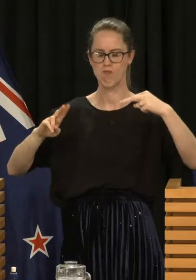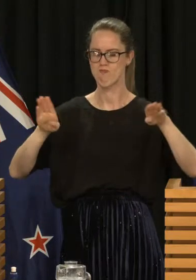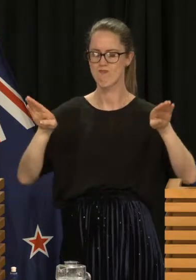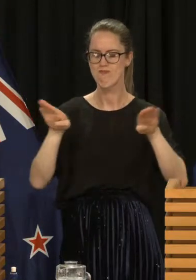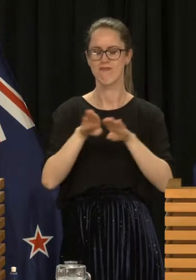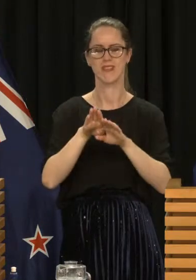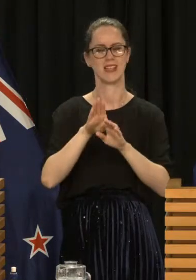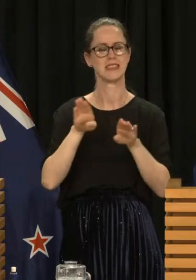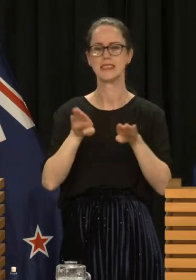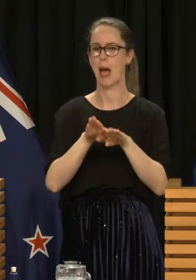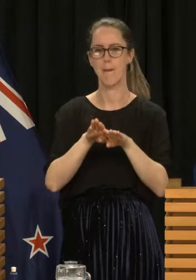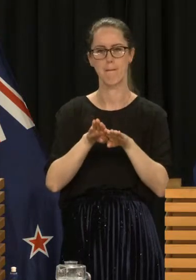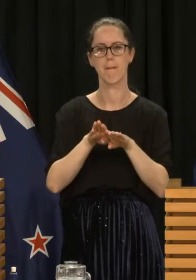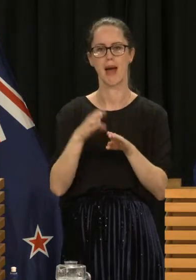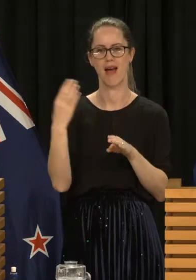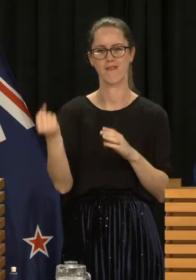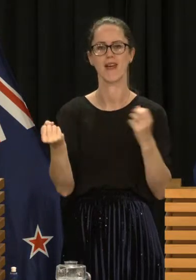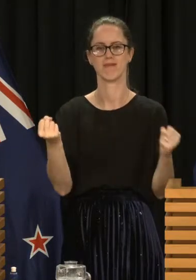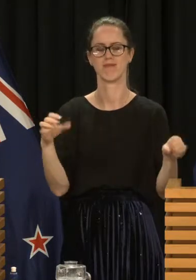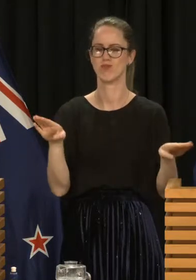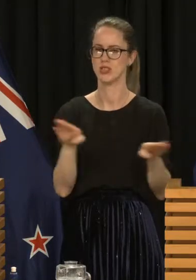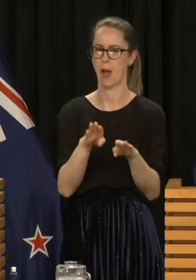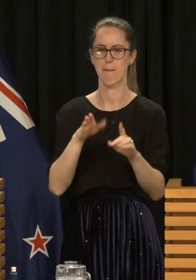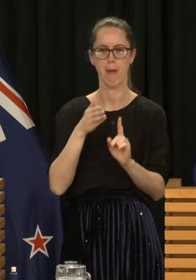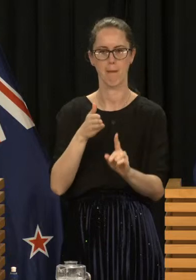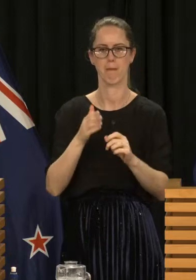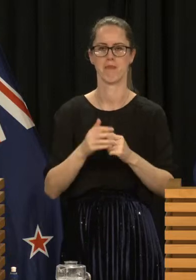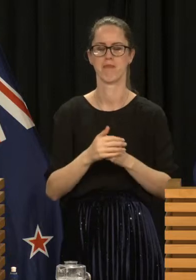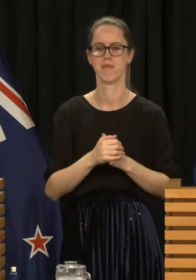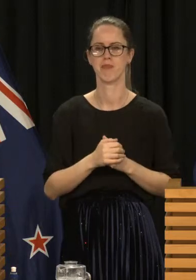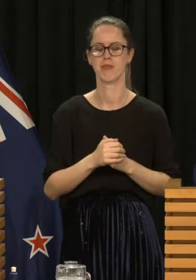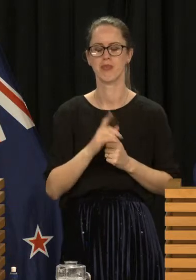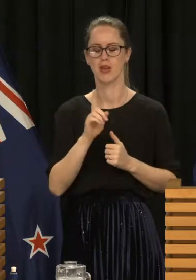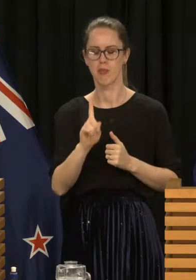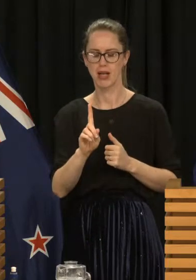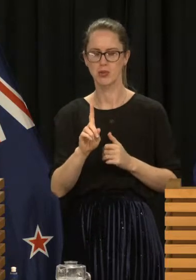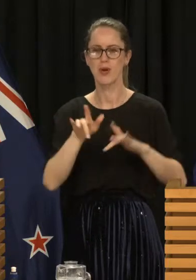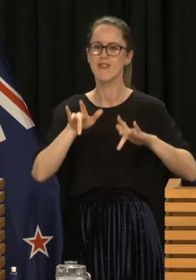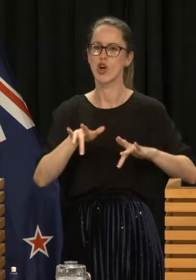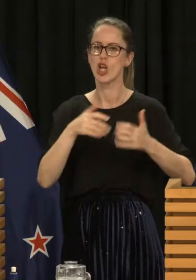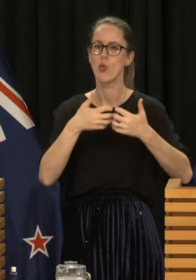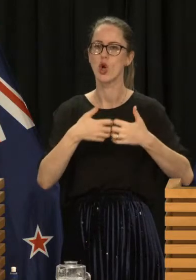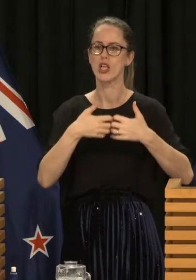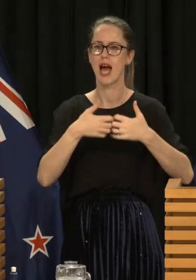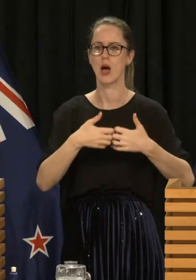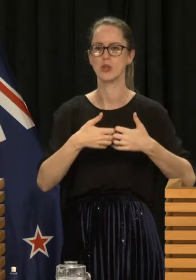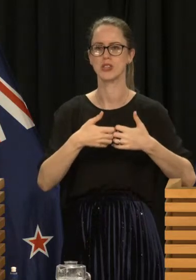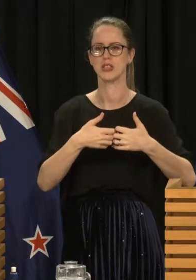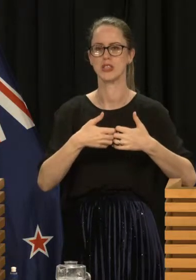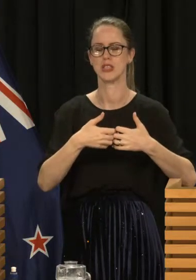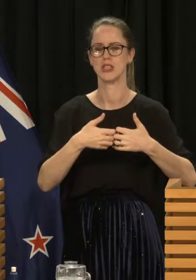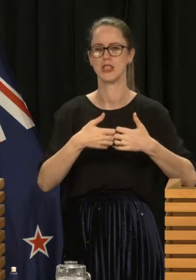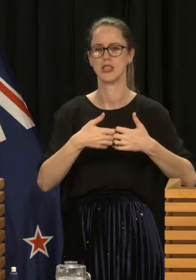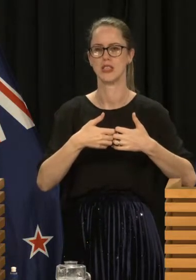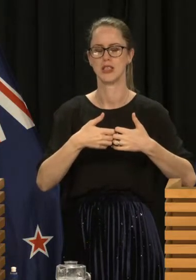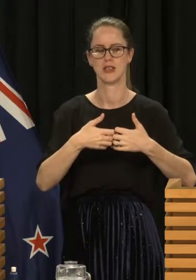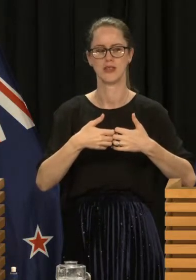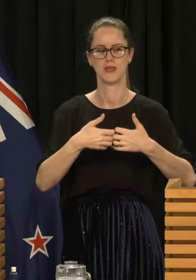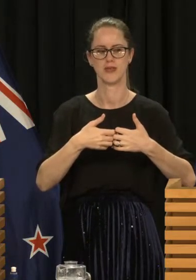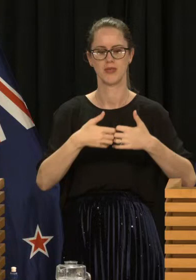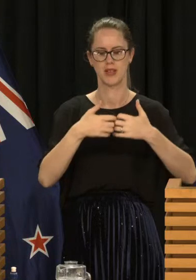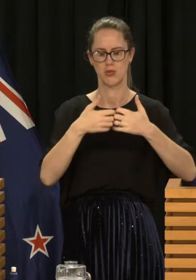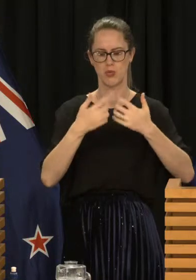is identical. What we still have to ascertain and is what we as epidemiologists look for